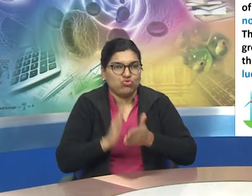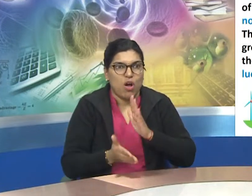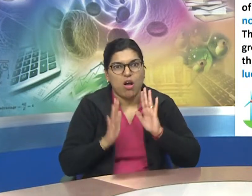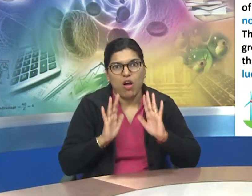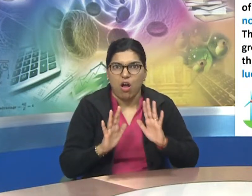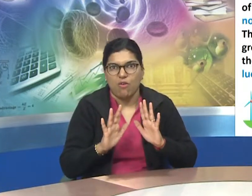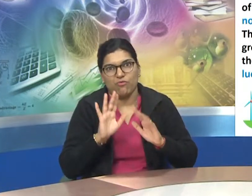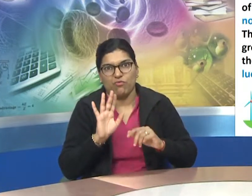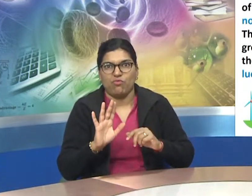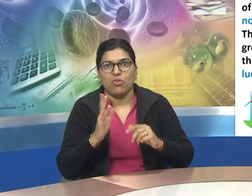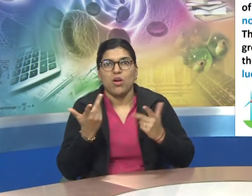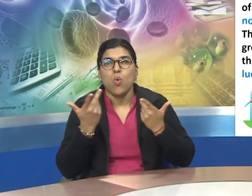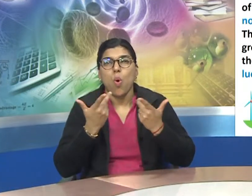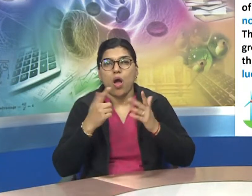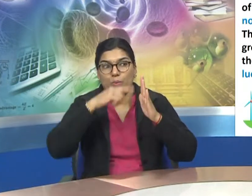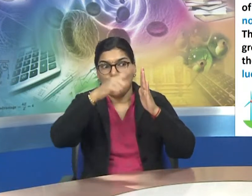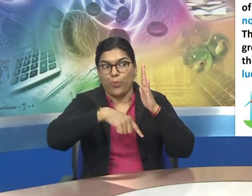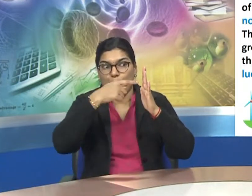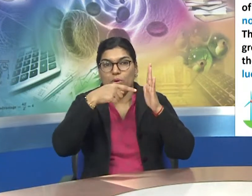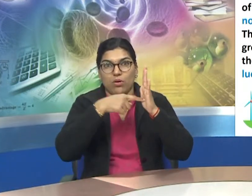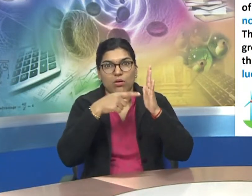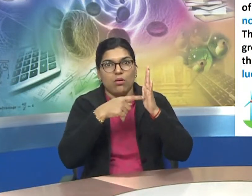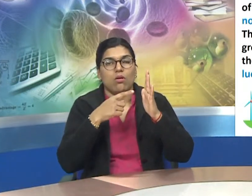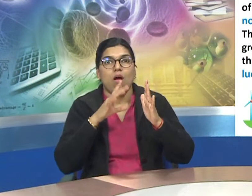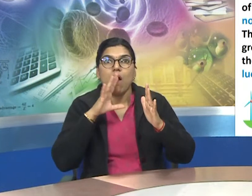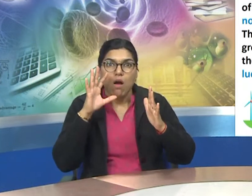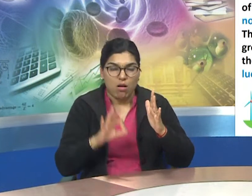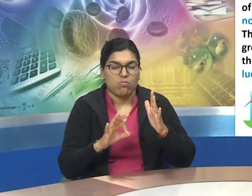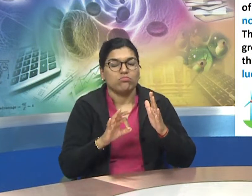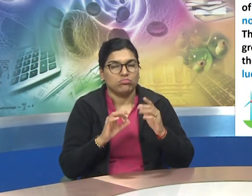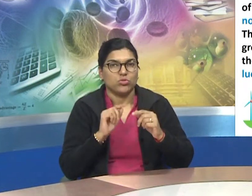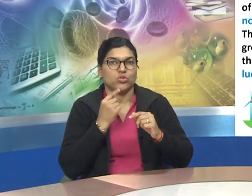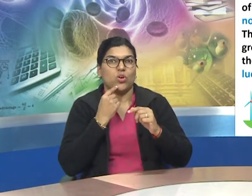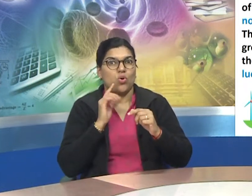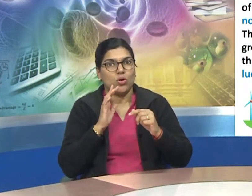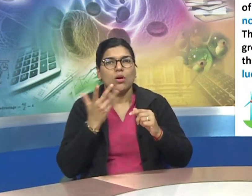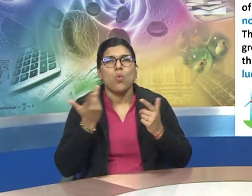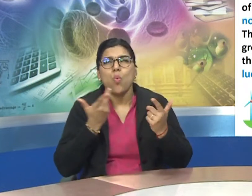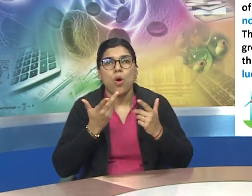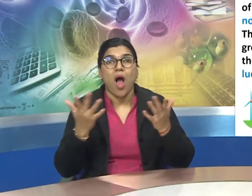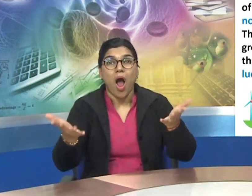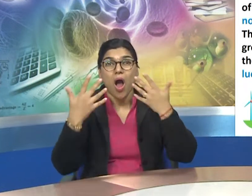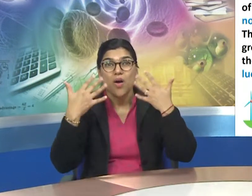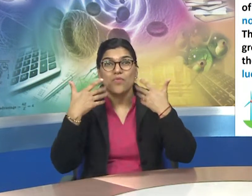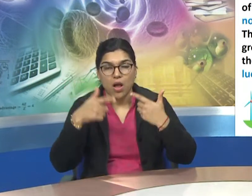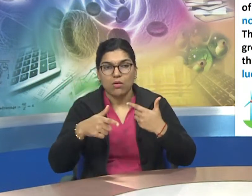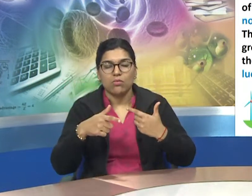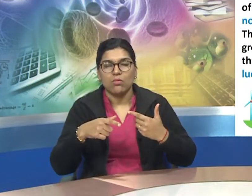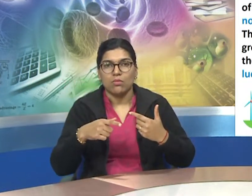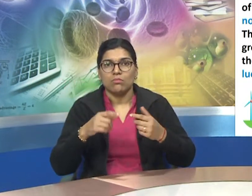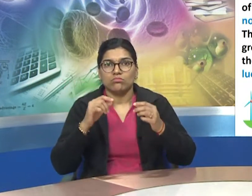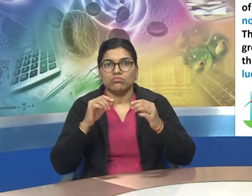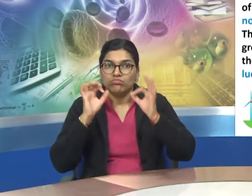And the major challenge to use wind as a source of power is that it